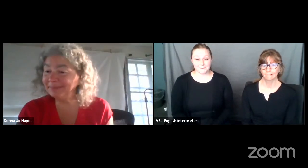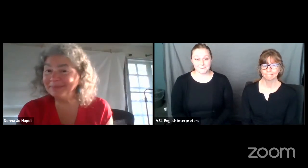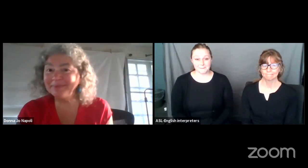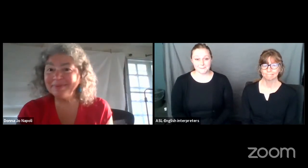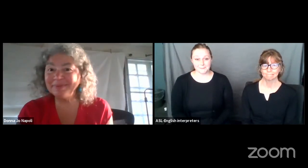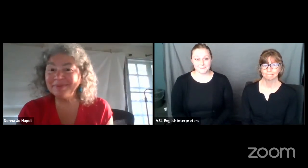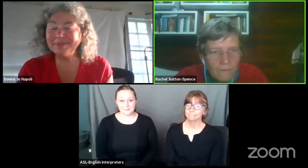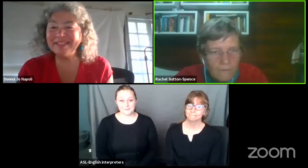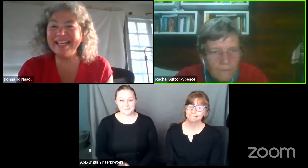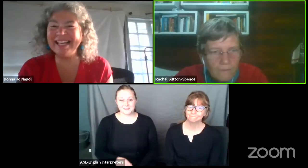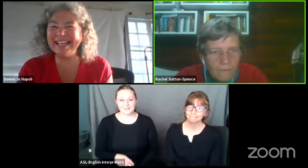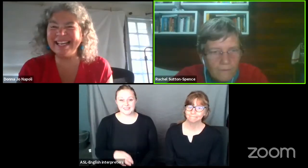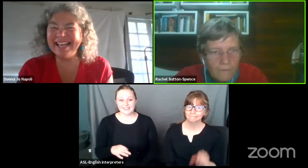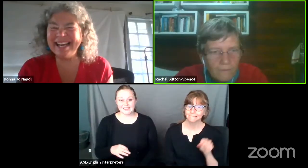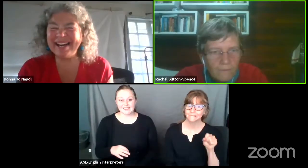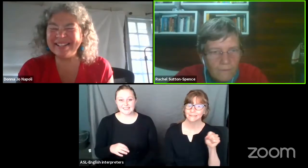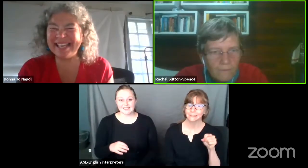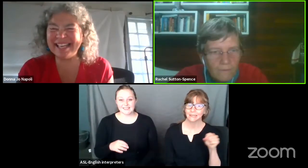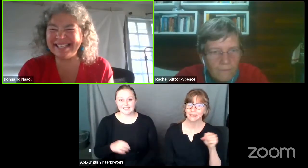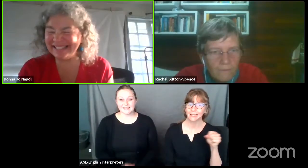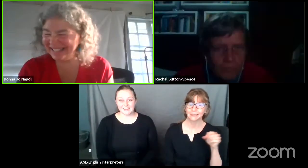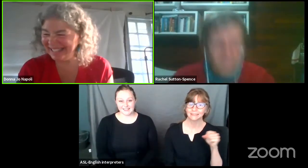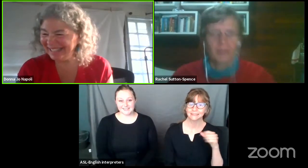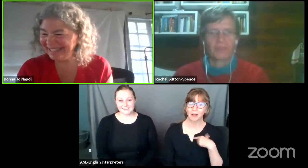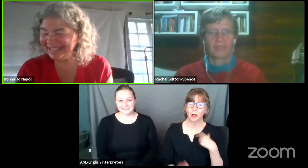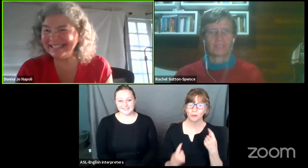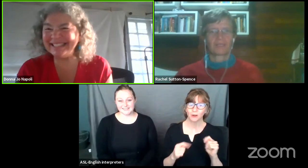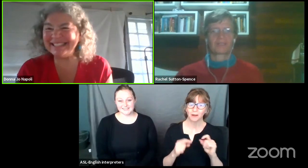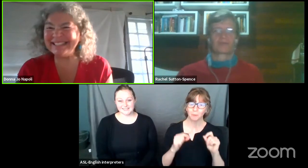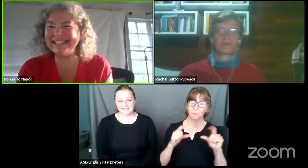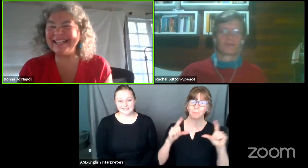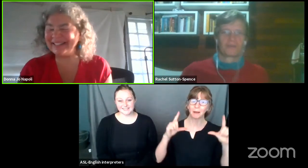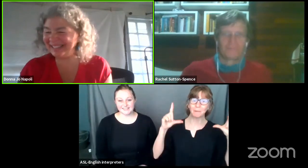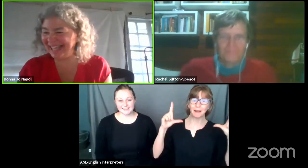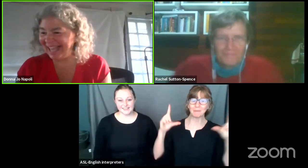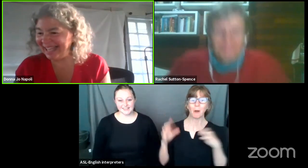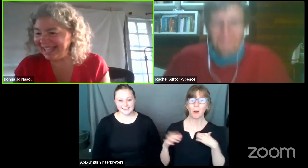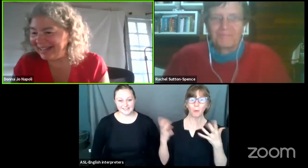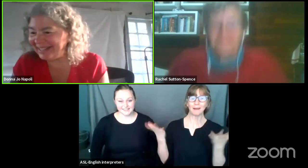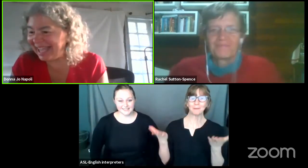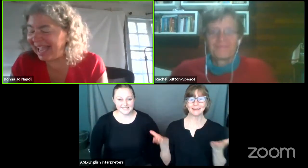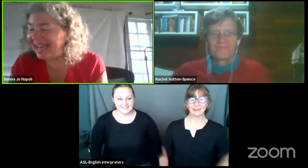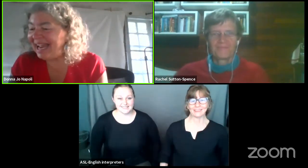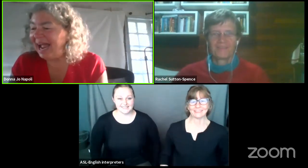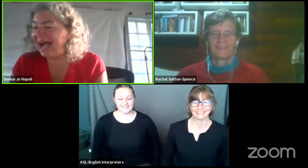Yes, I do. Okay. I think that's it. There we are. Okay.